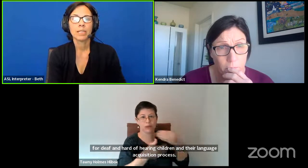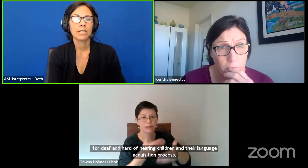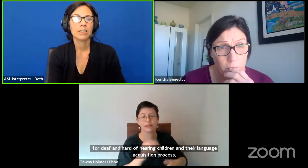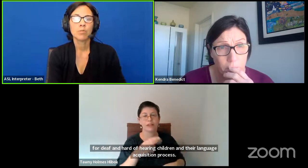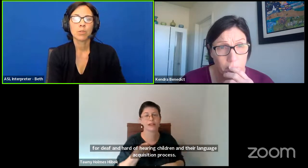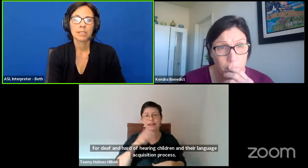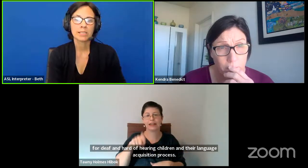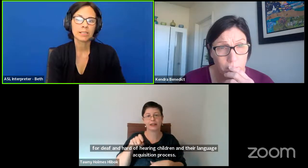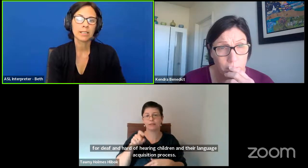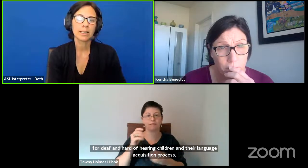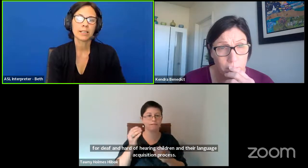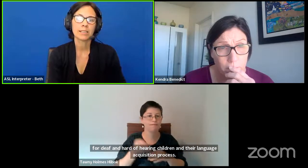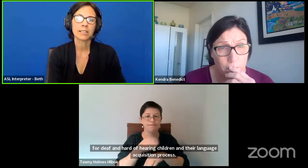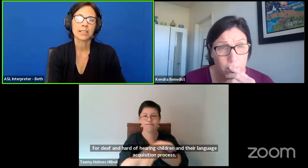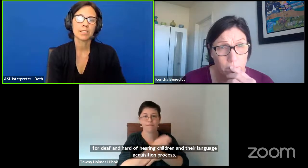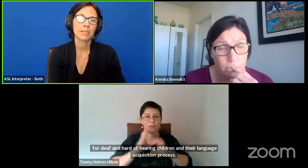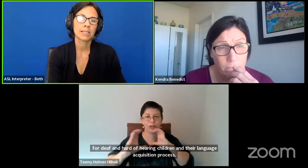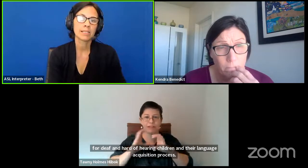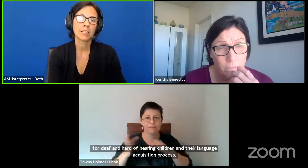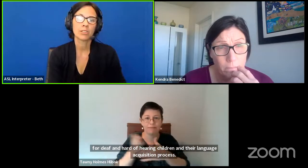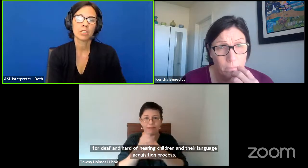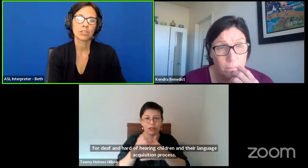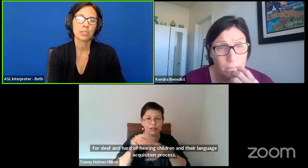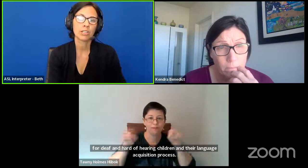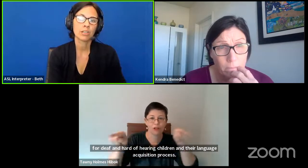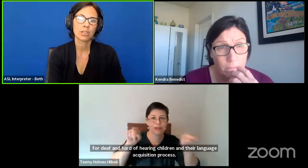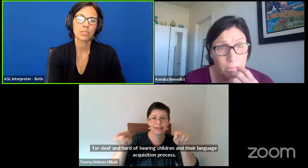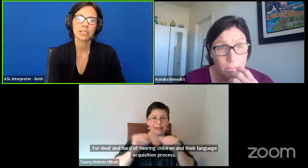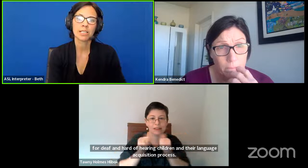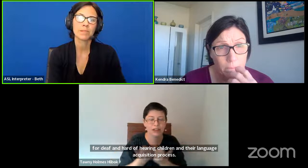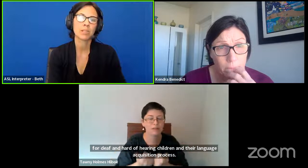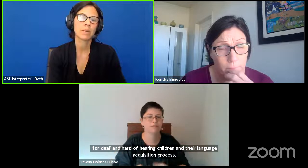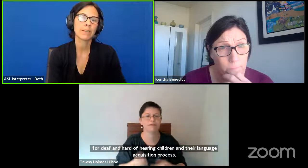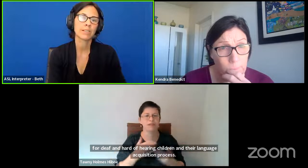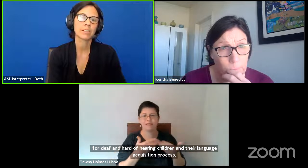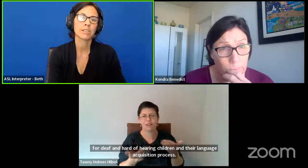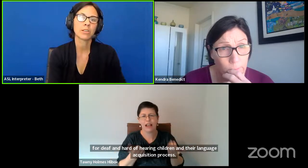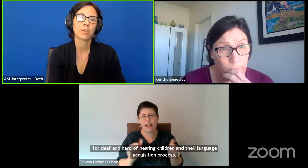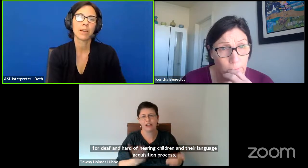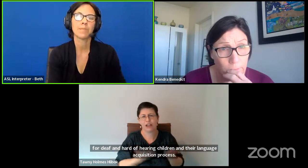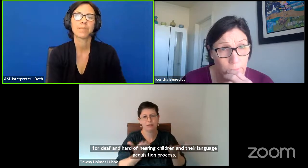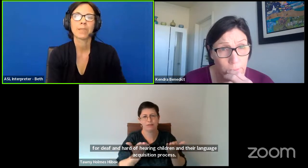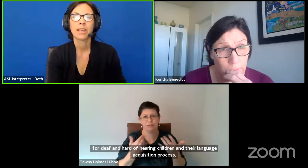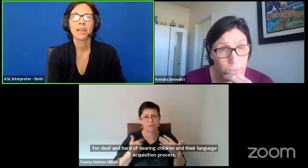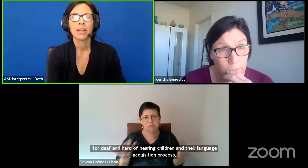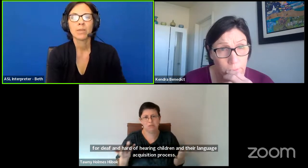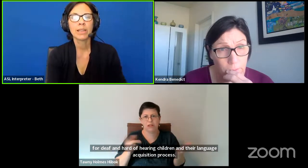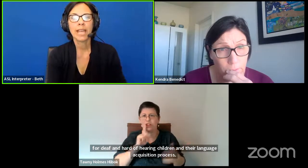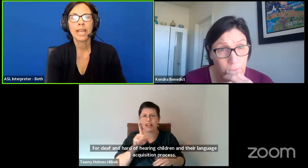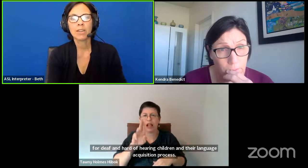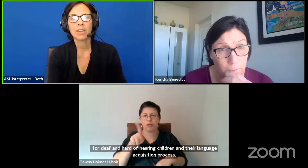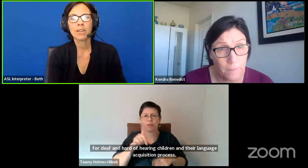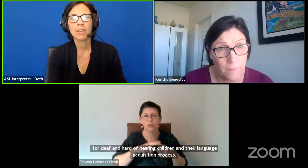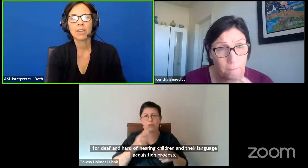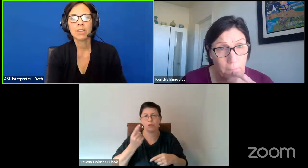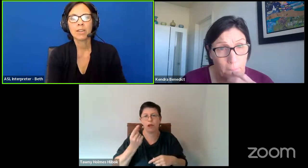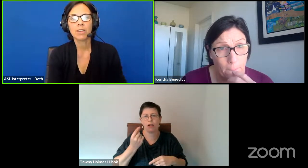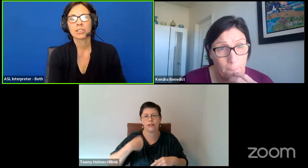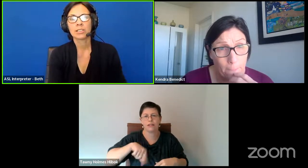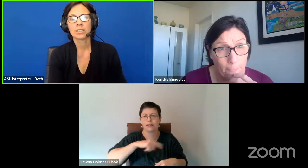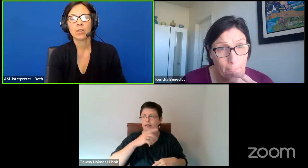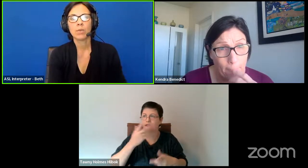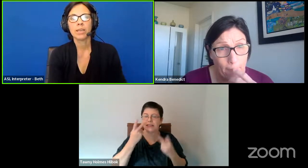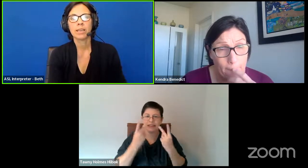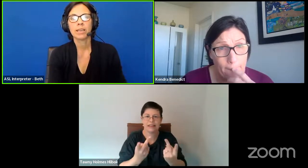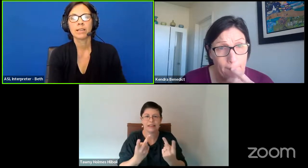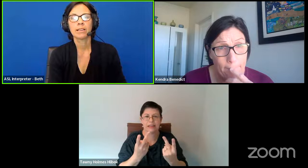or we need to do more assessments, introduction assessments, or whatever. So really any recommendations